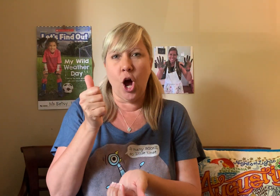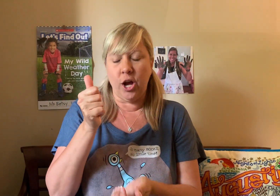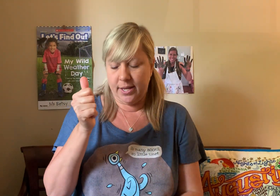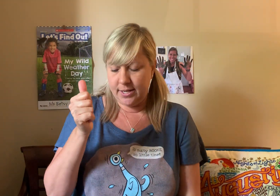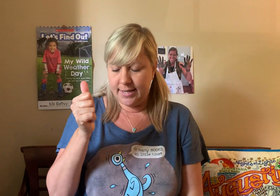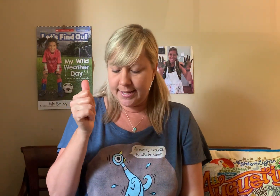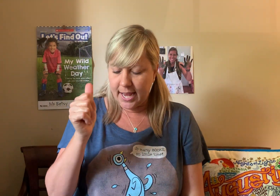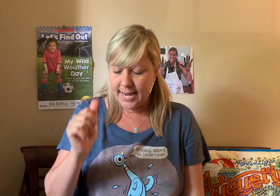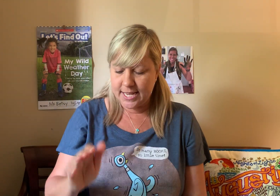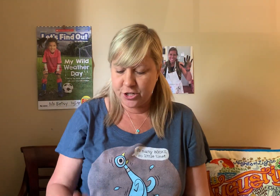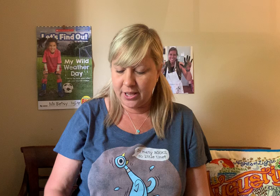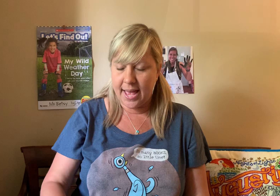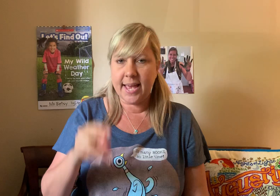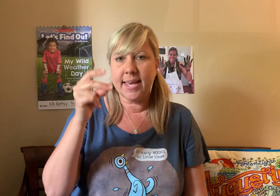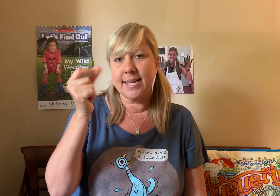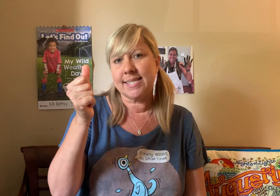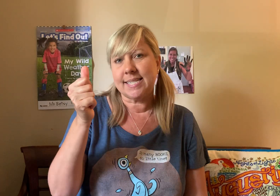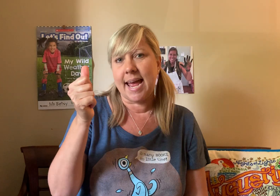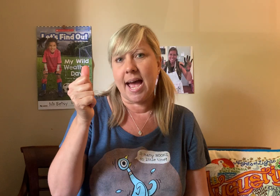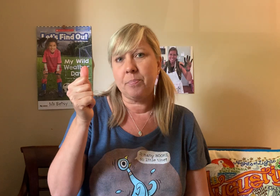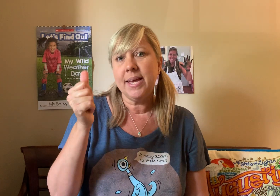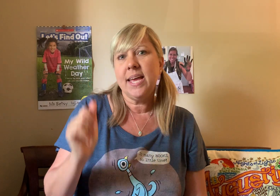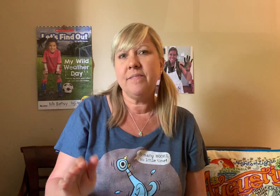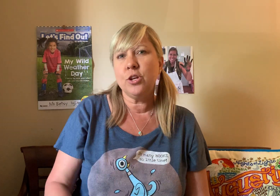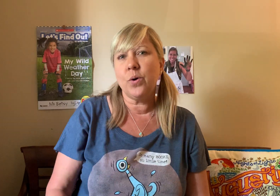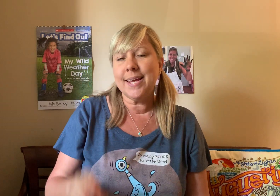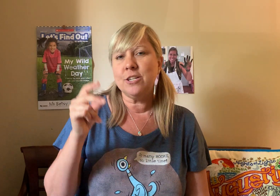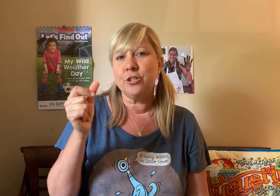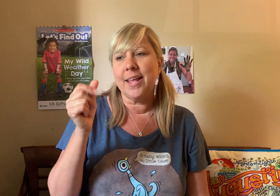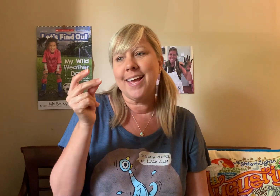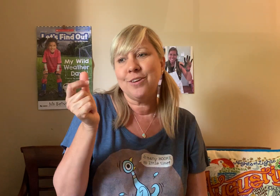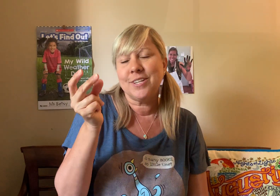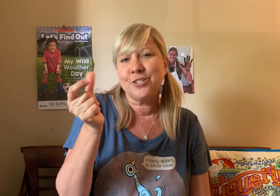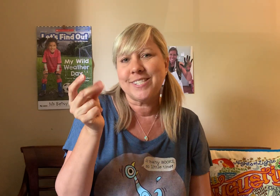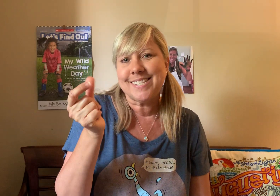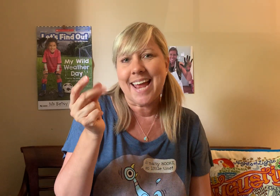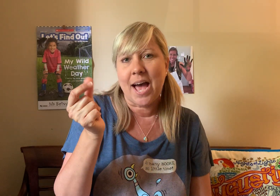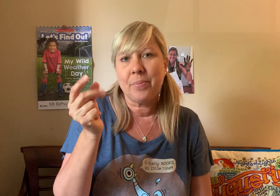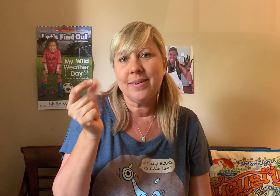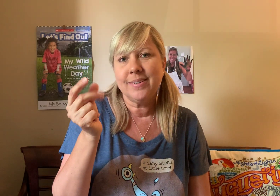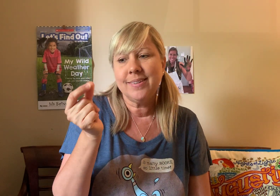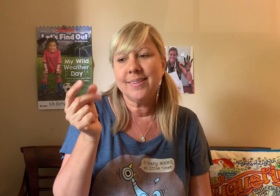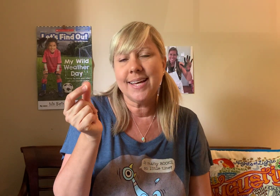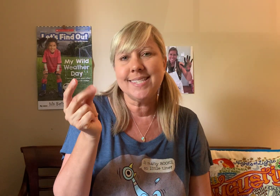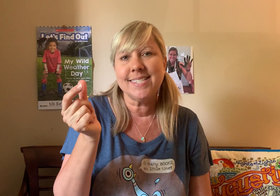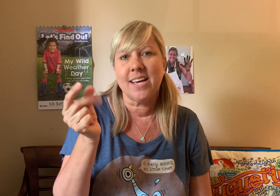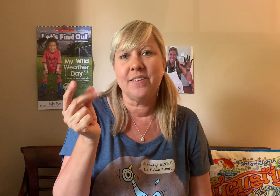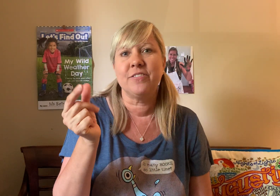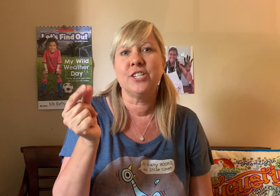Dog. Kind of hit your leg and snap. If you don't want to hit your leg, you can just snap. That's a sign for